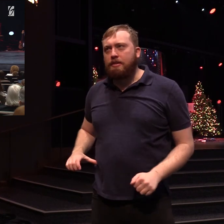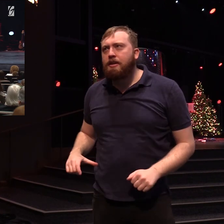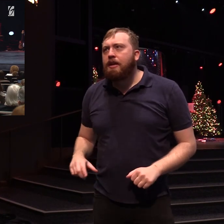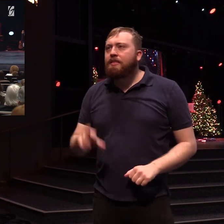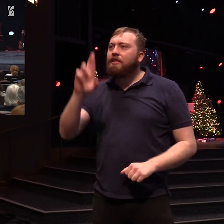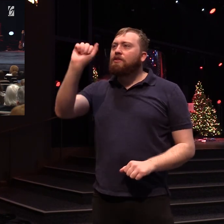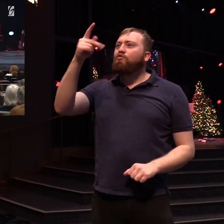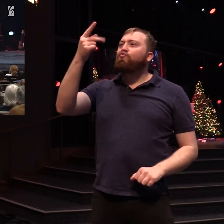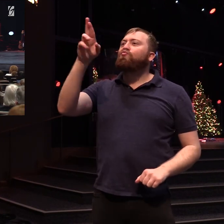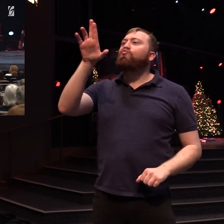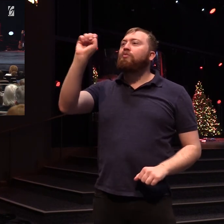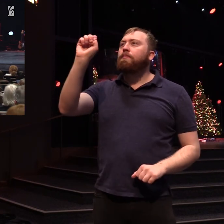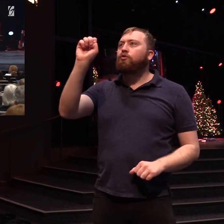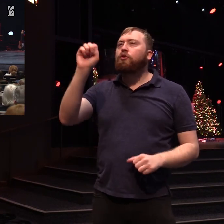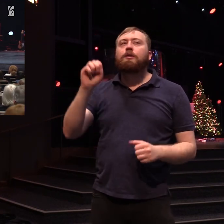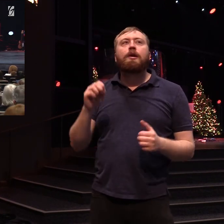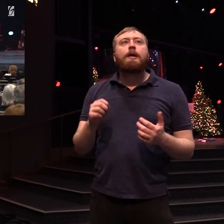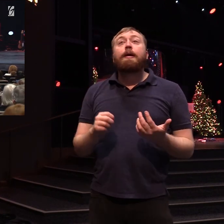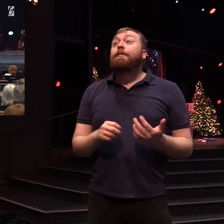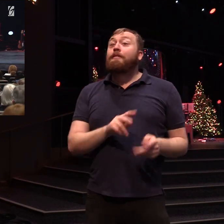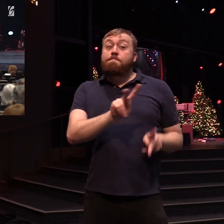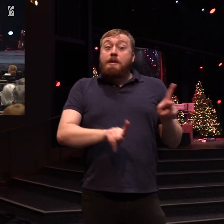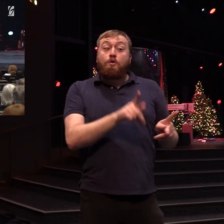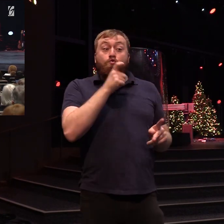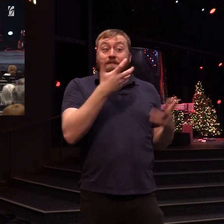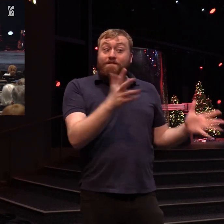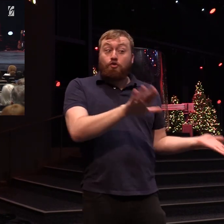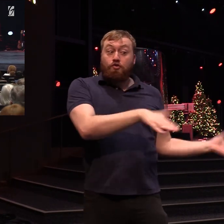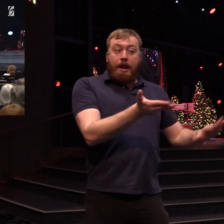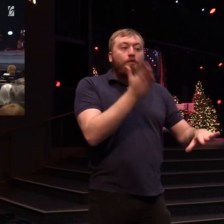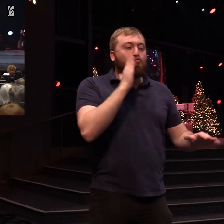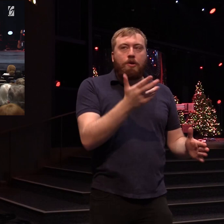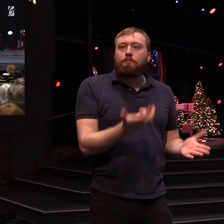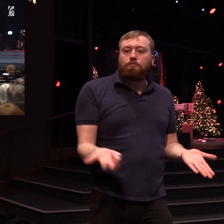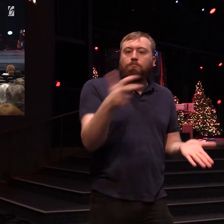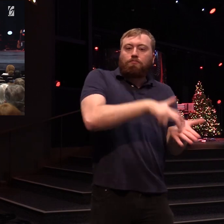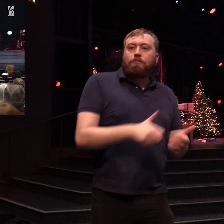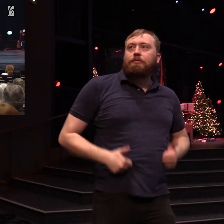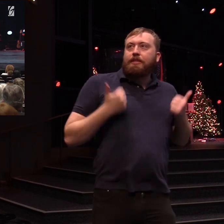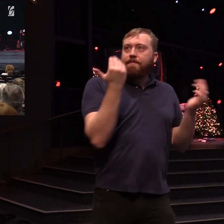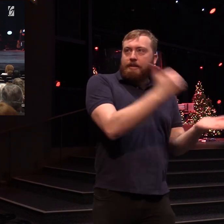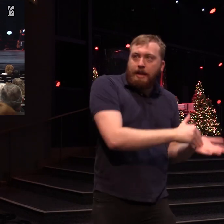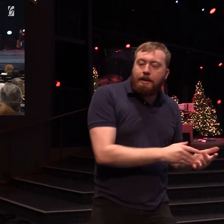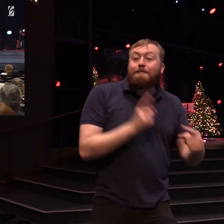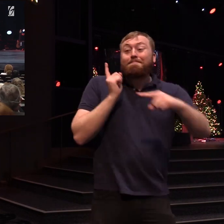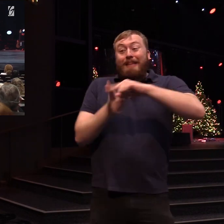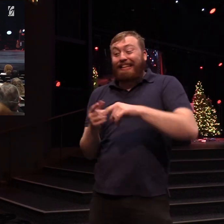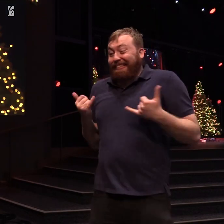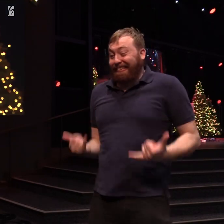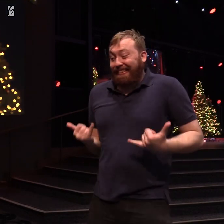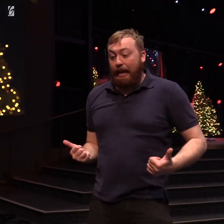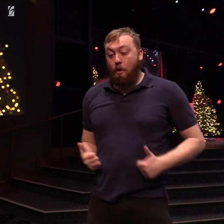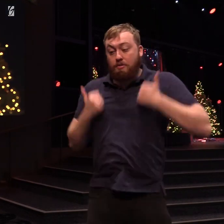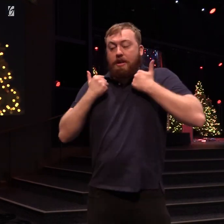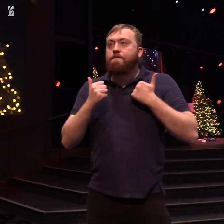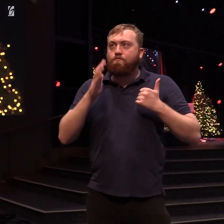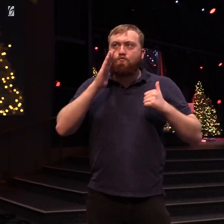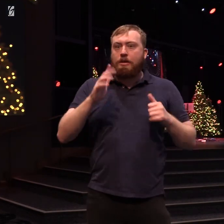the resurrection of dead believers and the transformation of living believers, and it will occur in